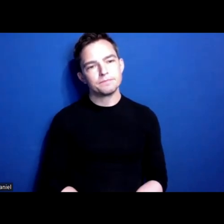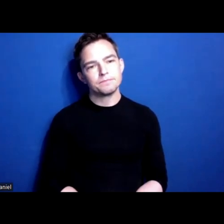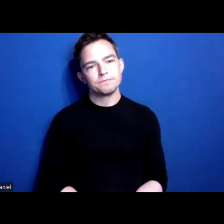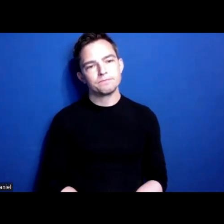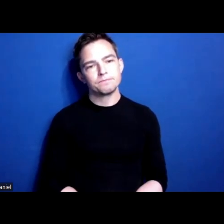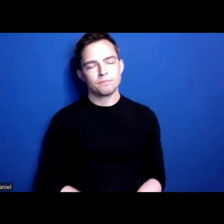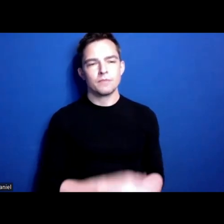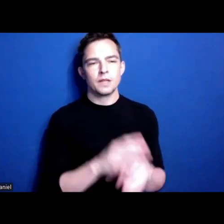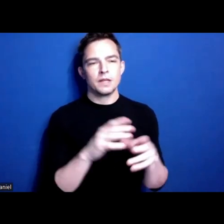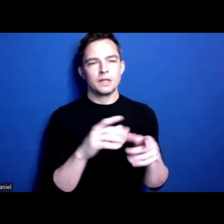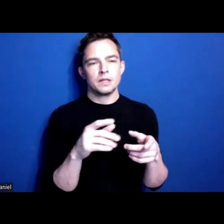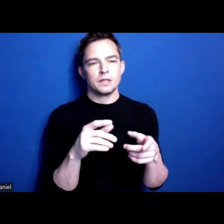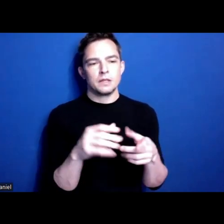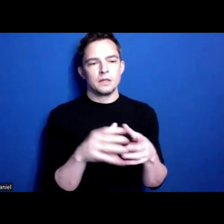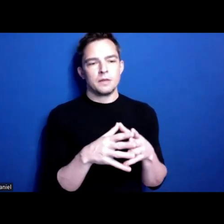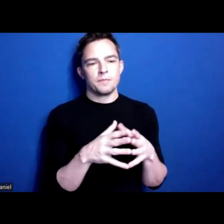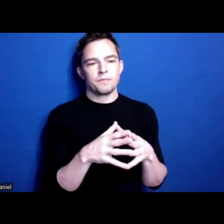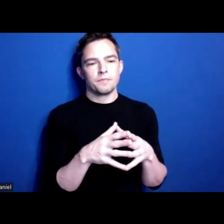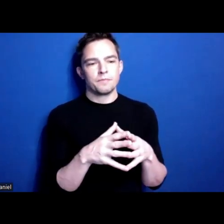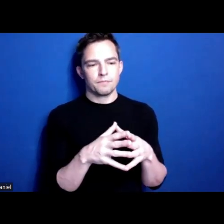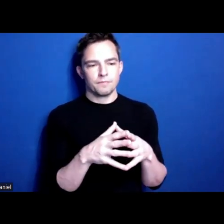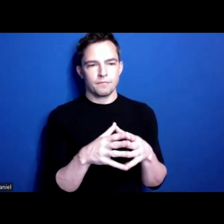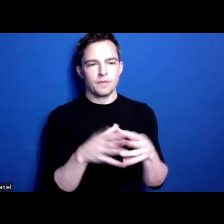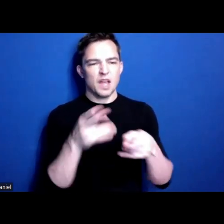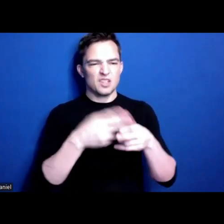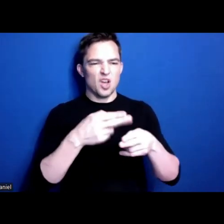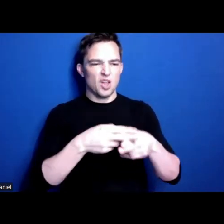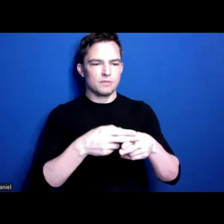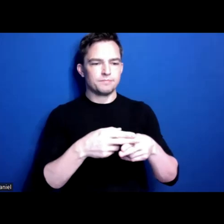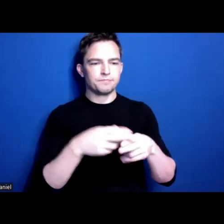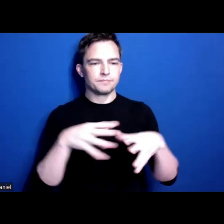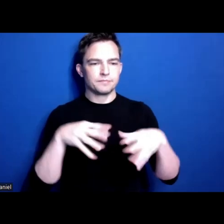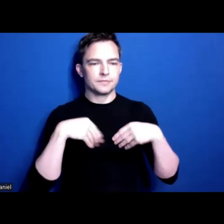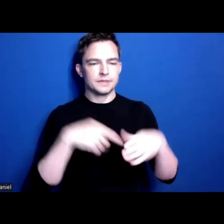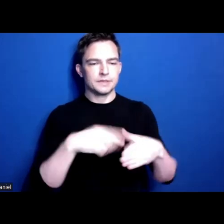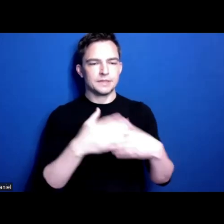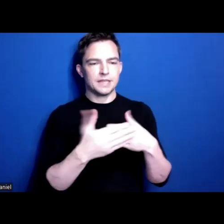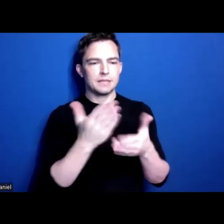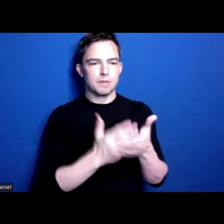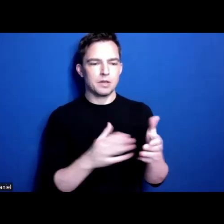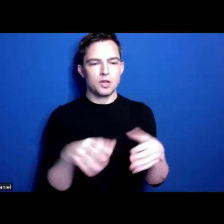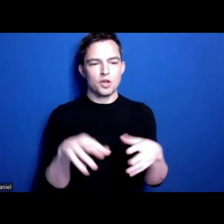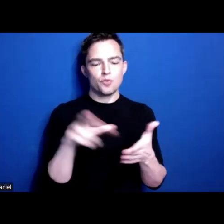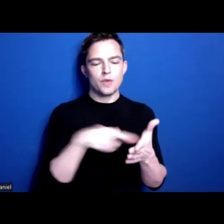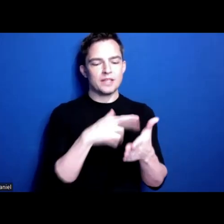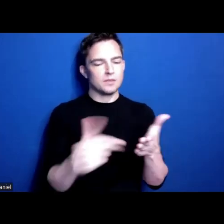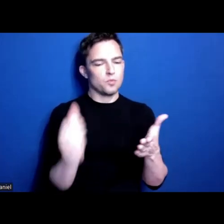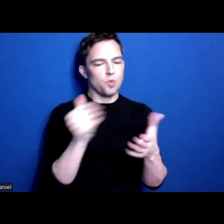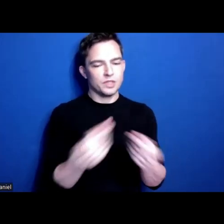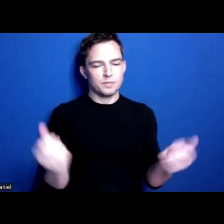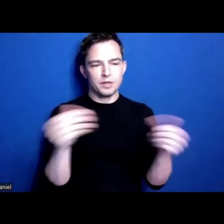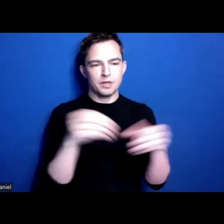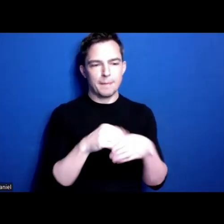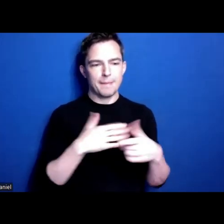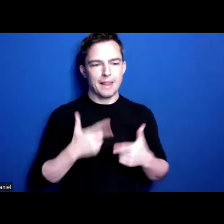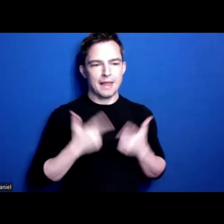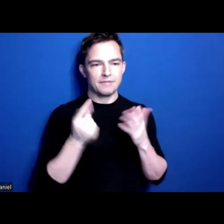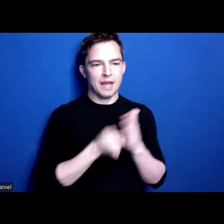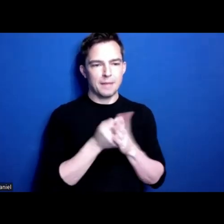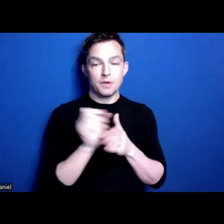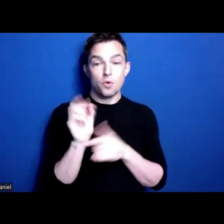I call the next section of this talk, Racism Will Not Disappear in My Lifetime or